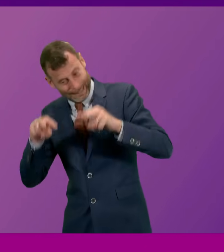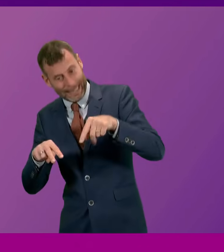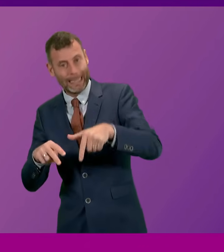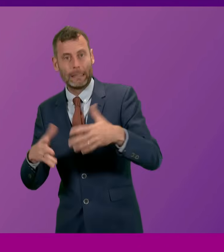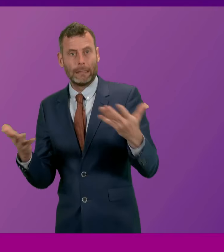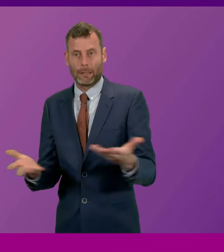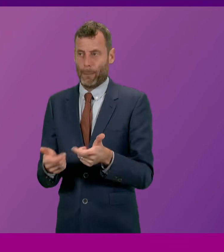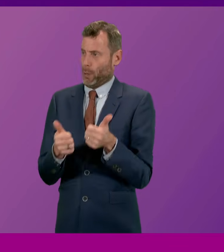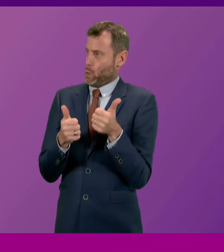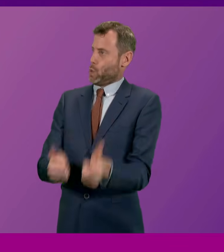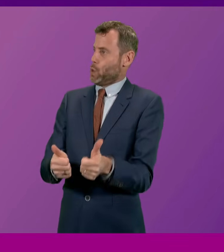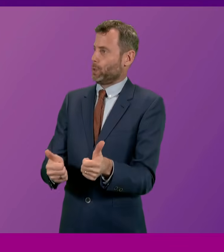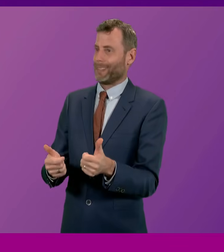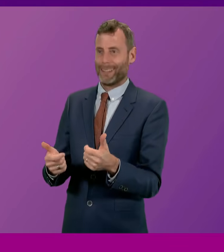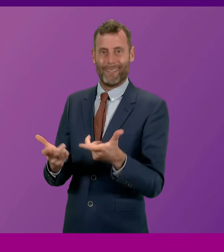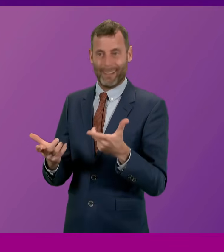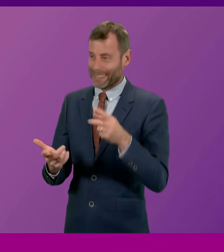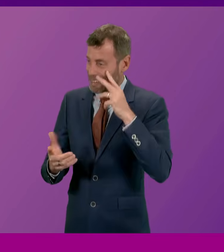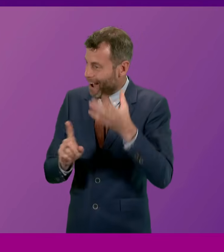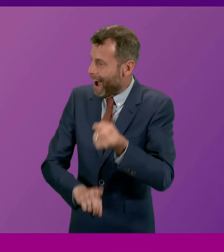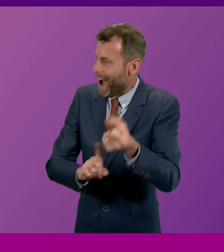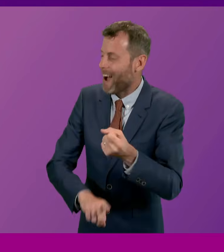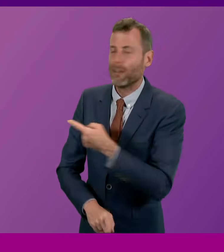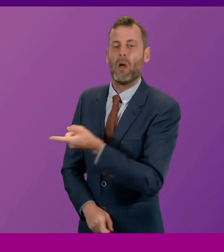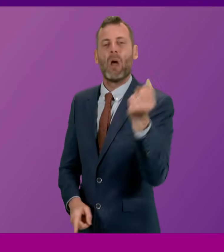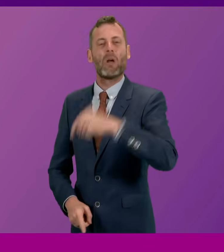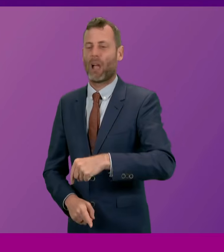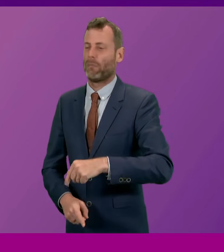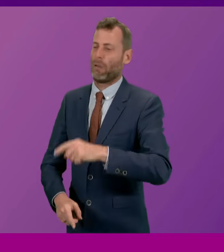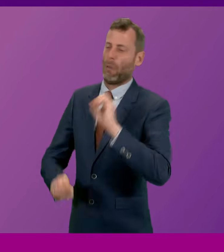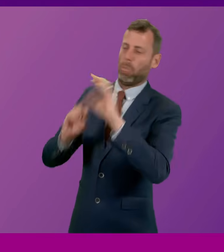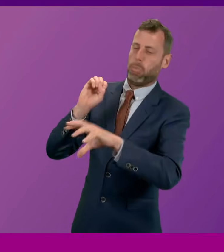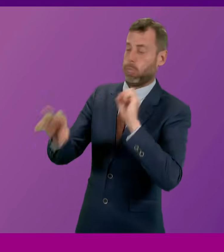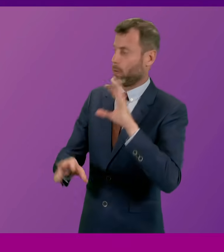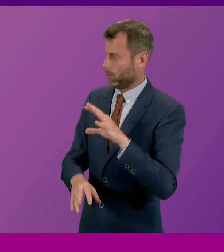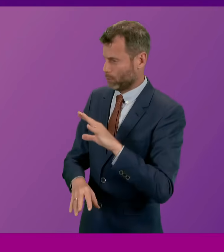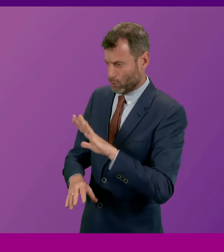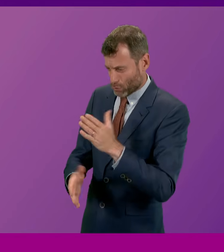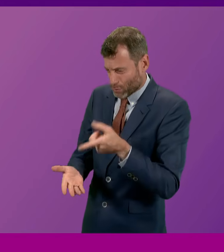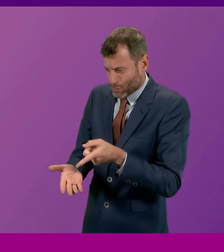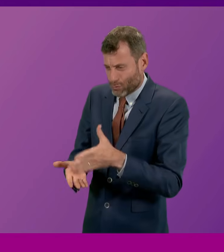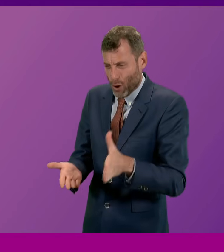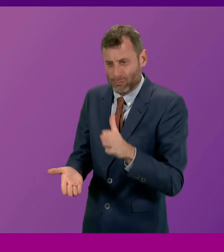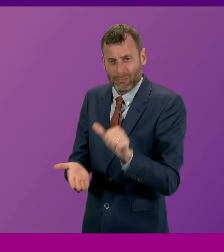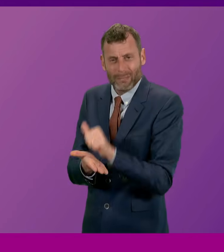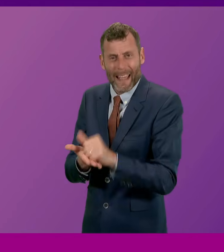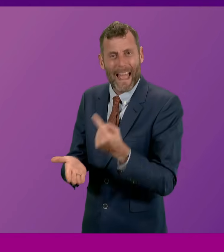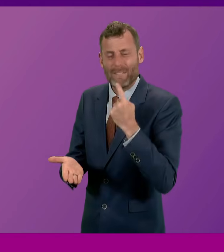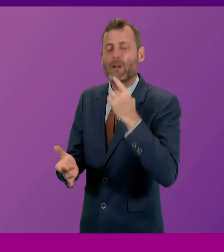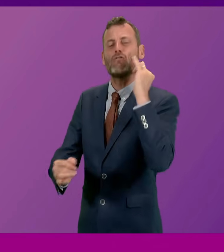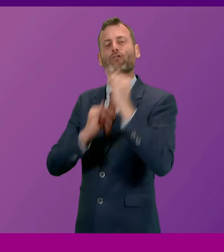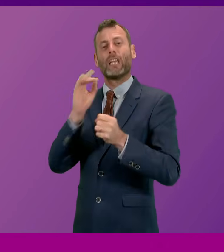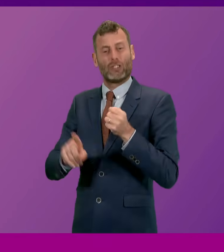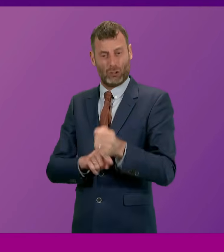to welcome within the Scottish Parliament rather than come here with bogus information that runs down the rail network, which is actually performing